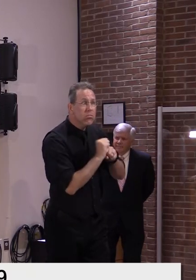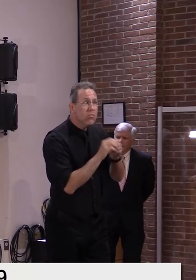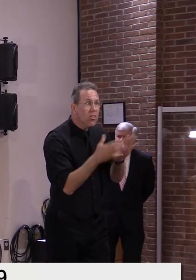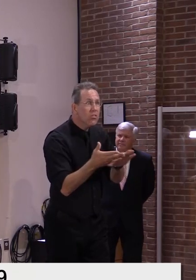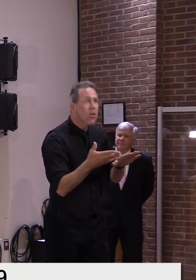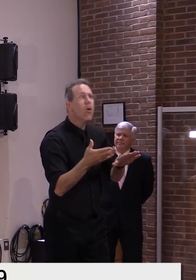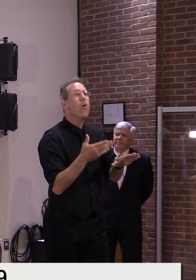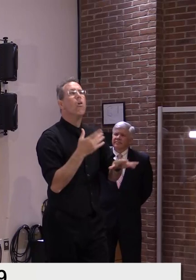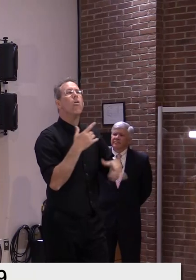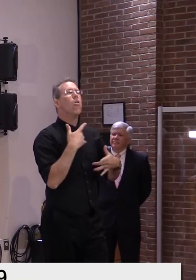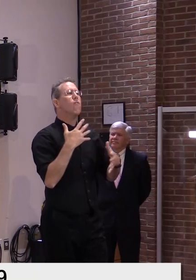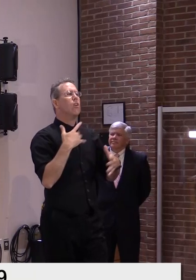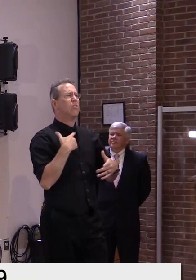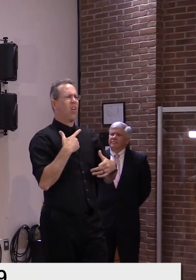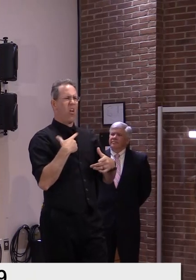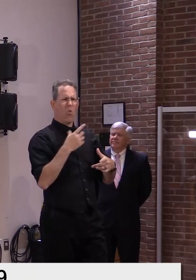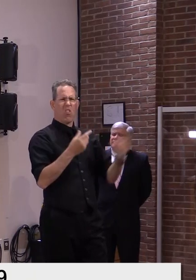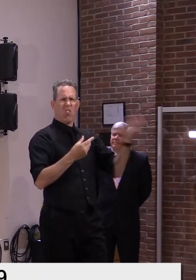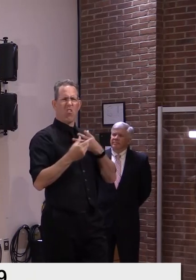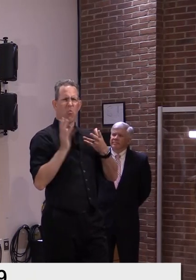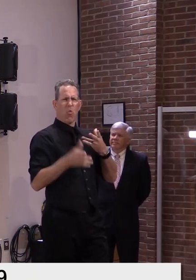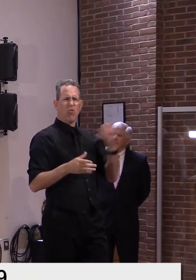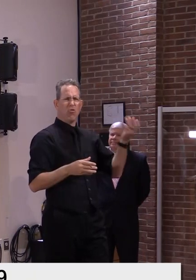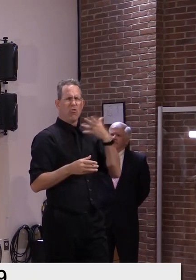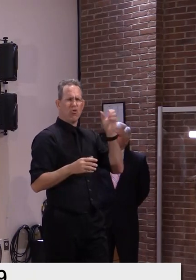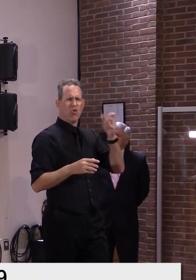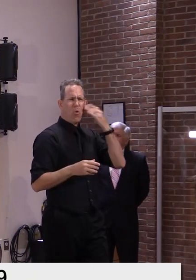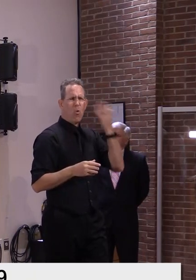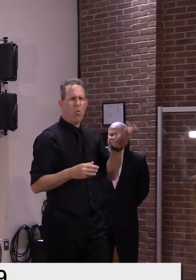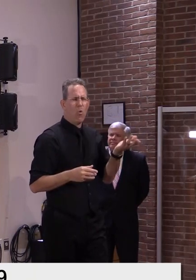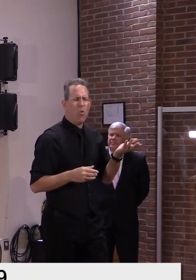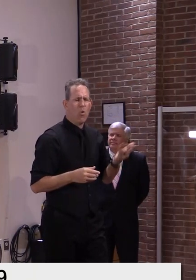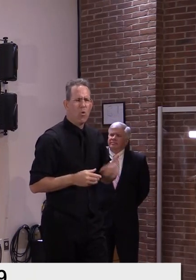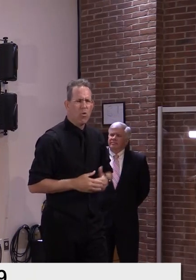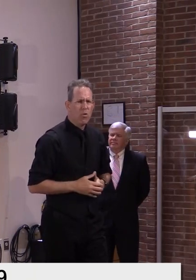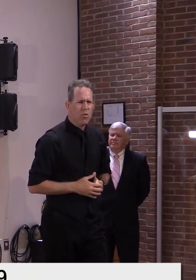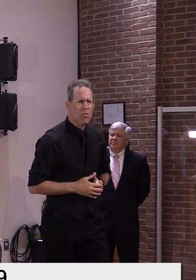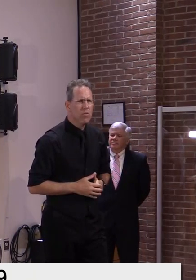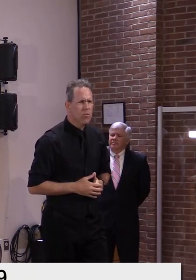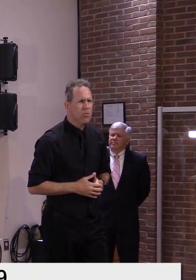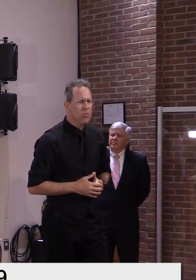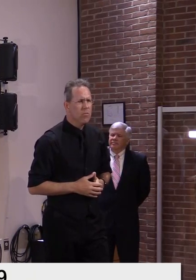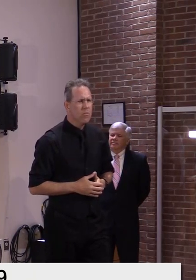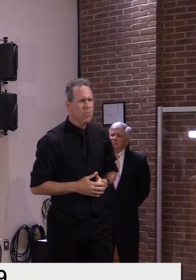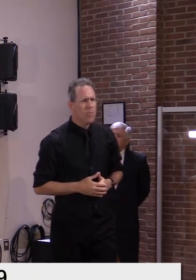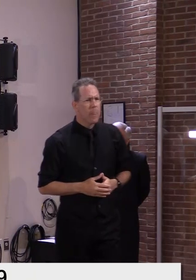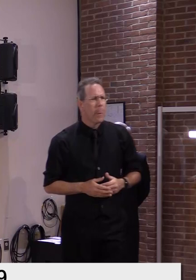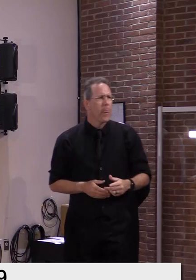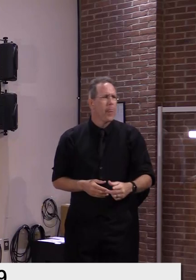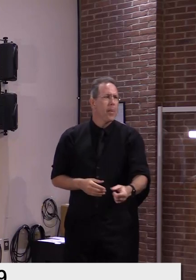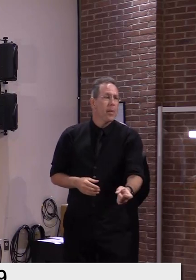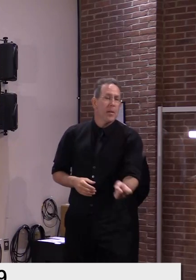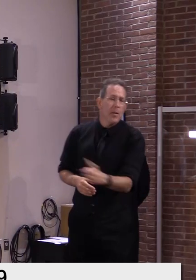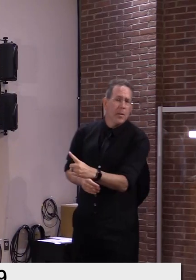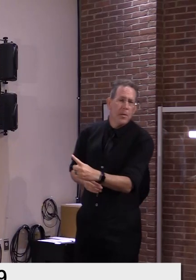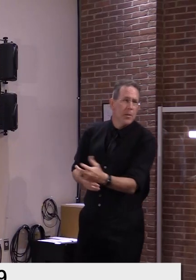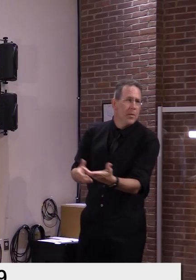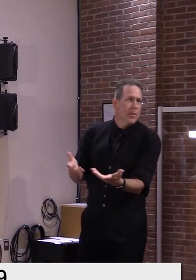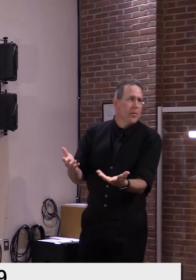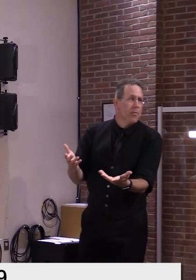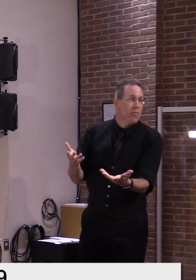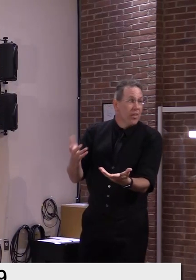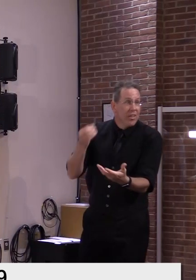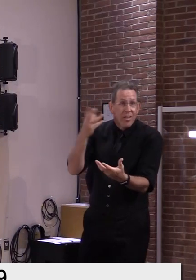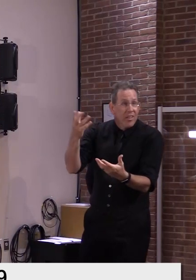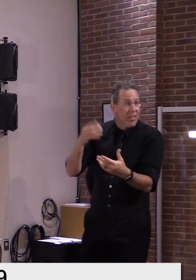would be aware. So let me get back to you on that, because right now That's more than 3%. That's more than 3% of the